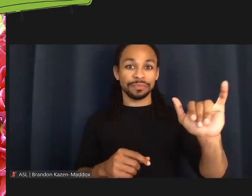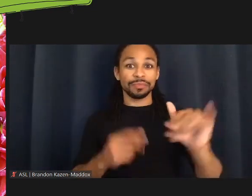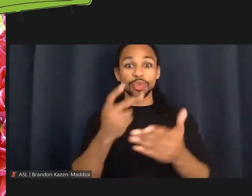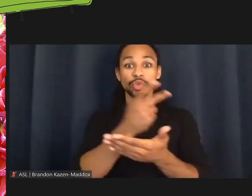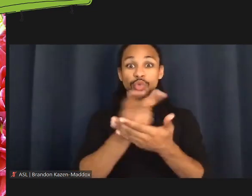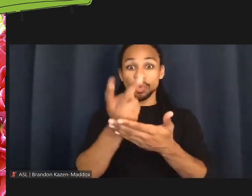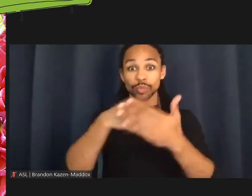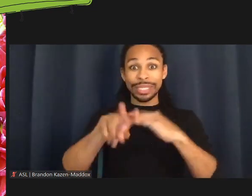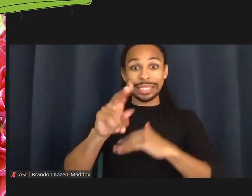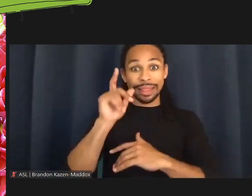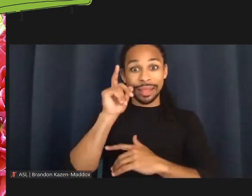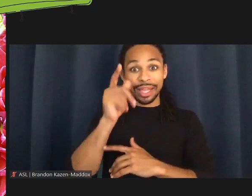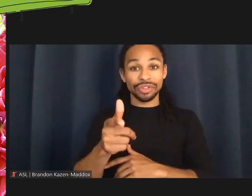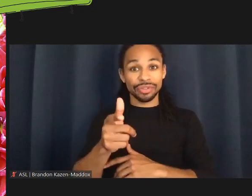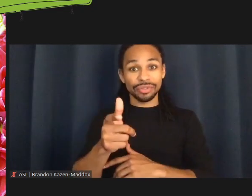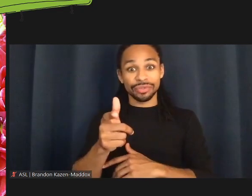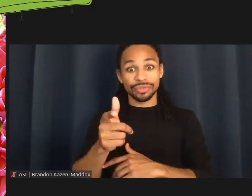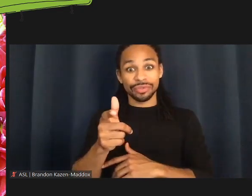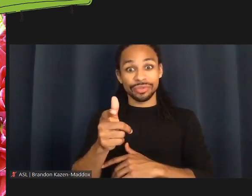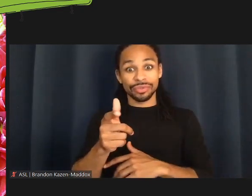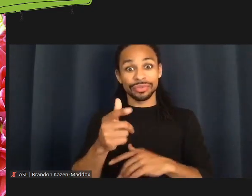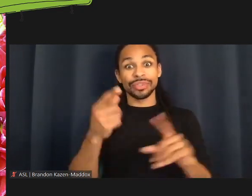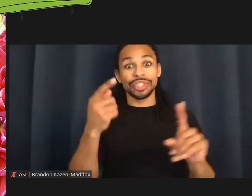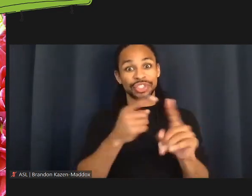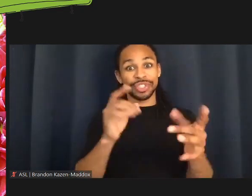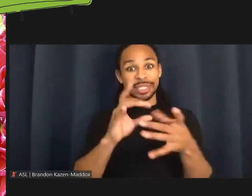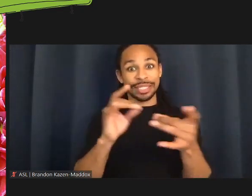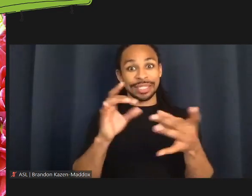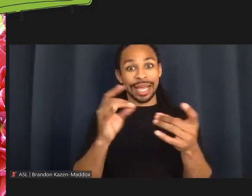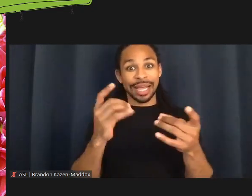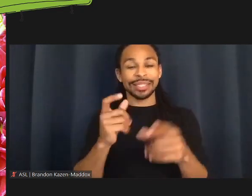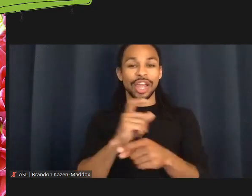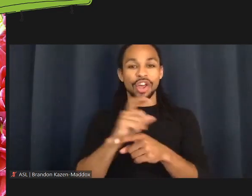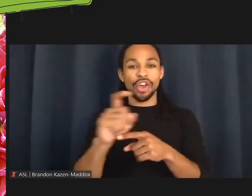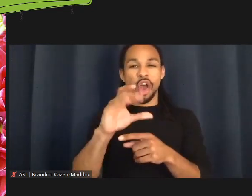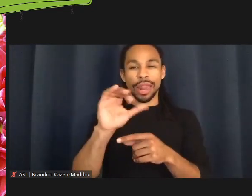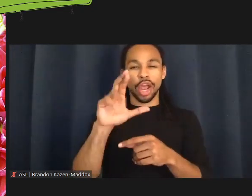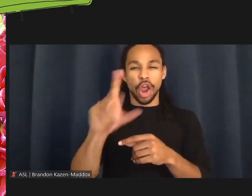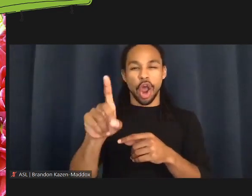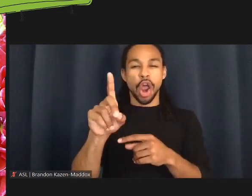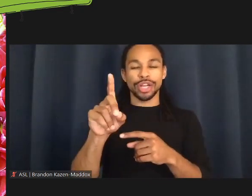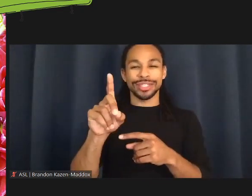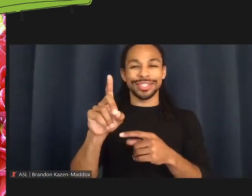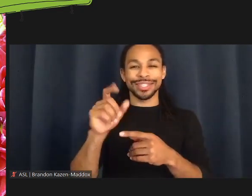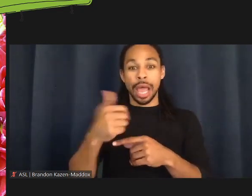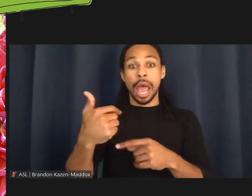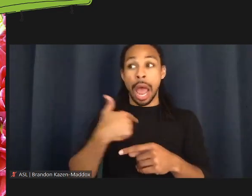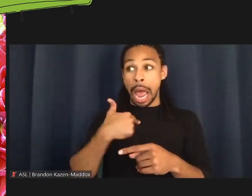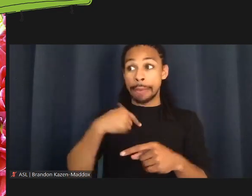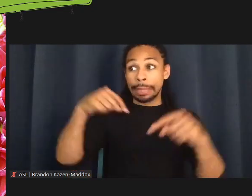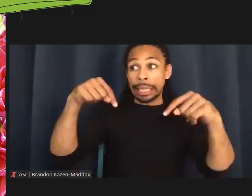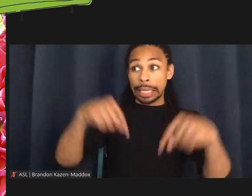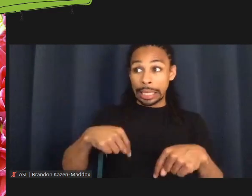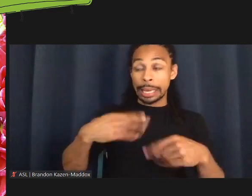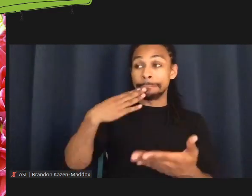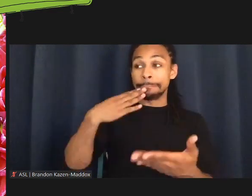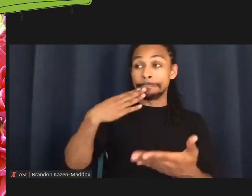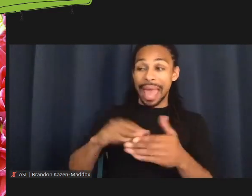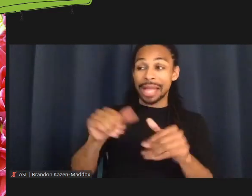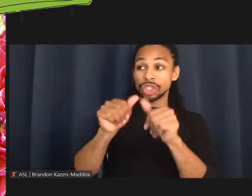later, she says in calling card staccato, I'm in bad shape,